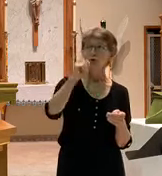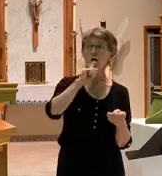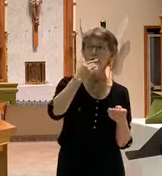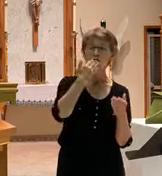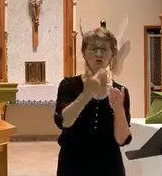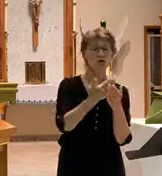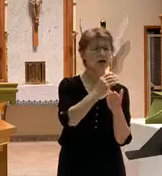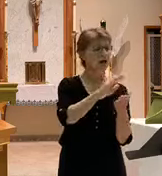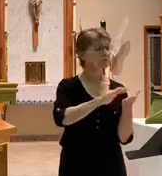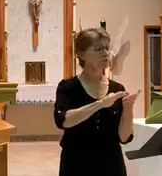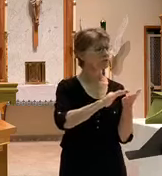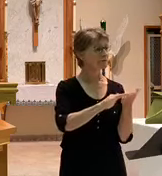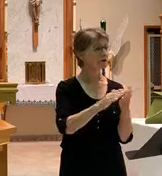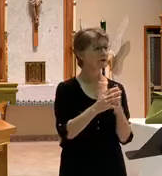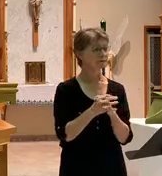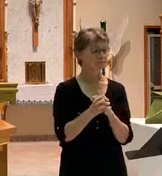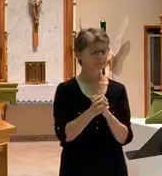you are good and forgiving.